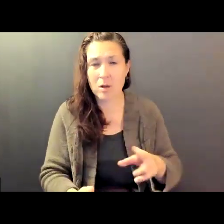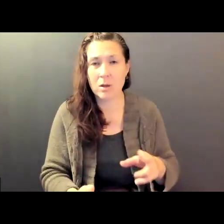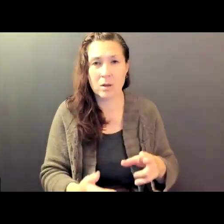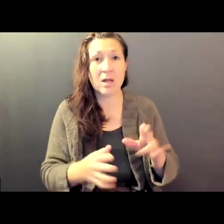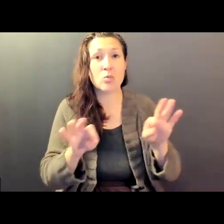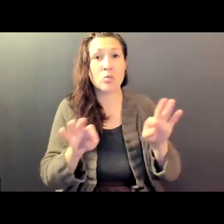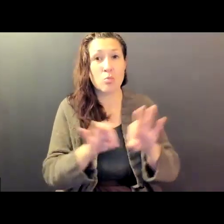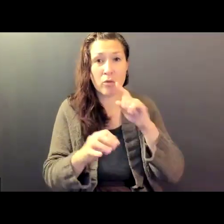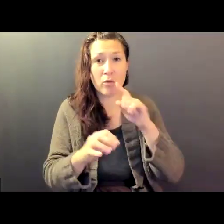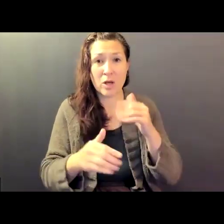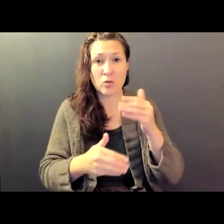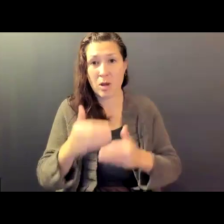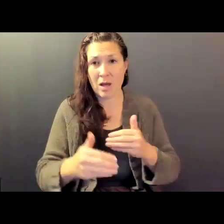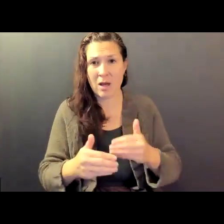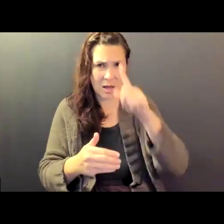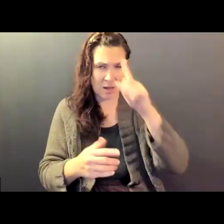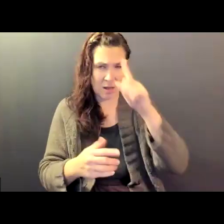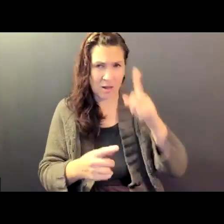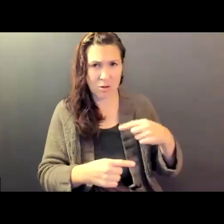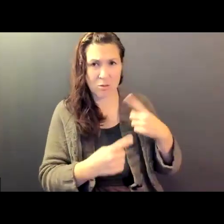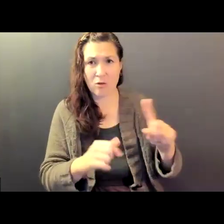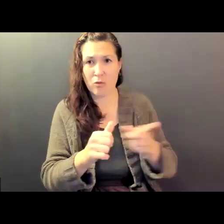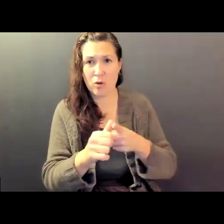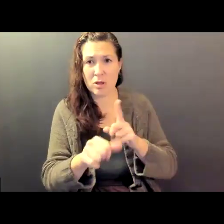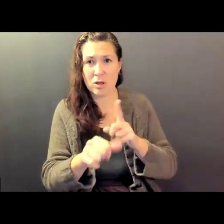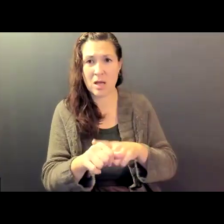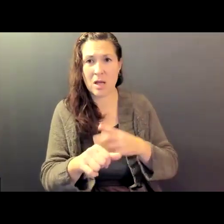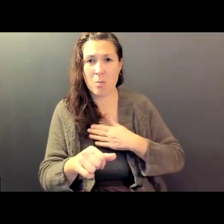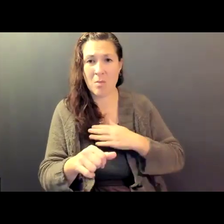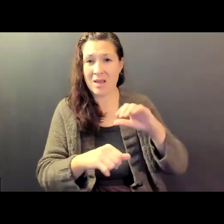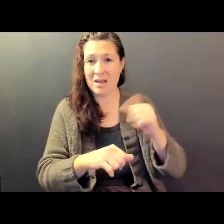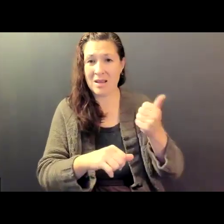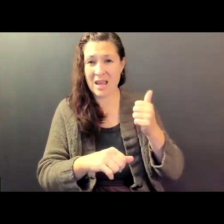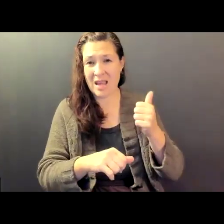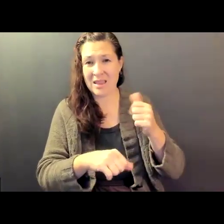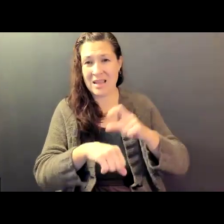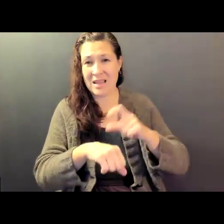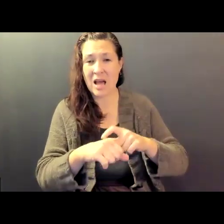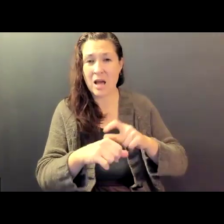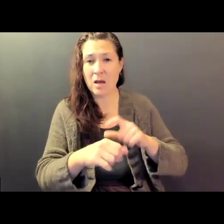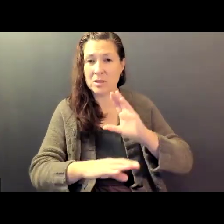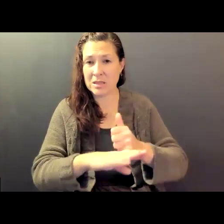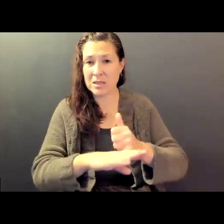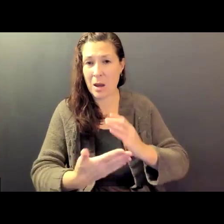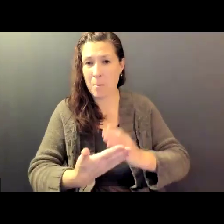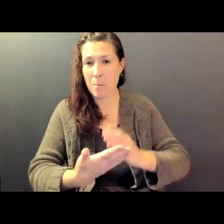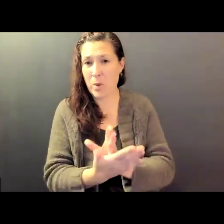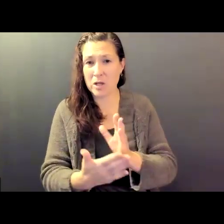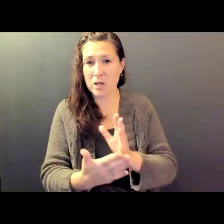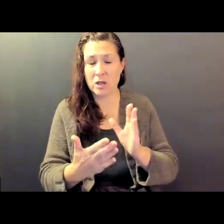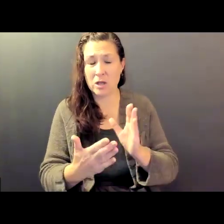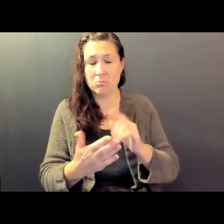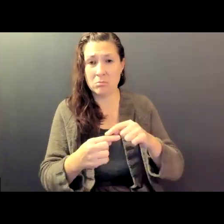this is the first time in this is now my 10th budget cycle with BPS, that we've been in a place where we're able to talk about a